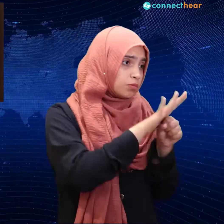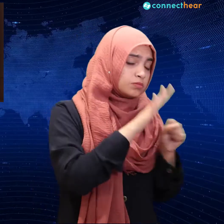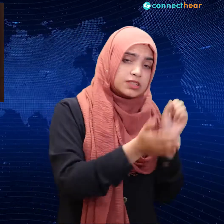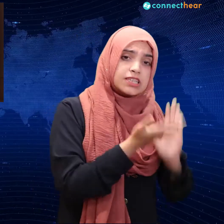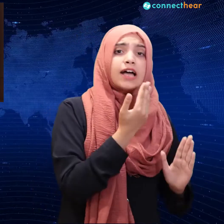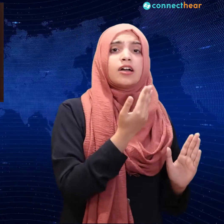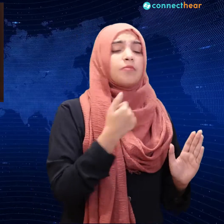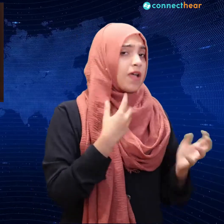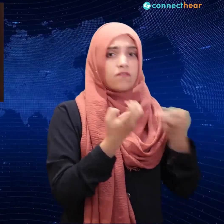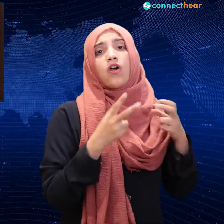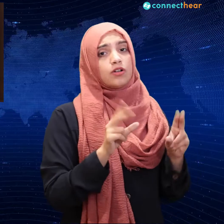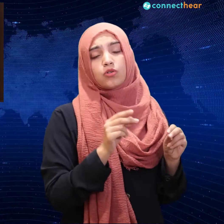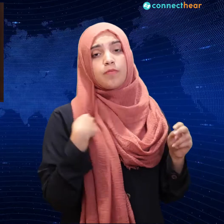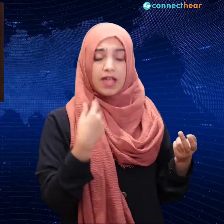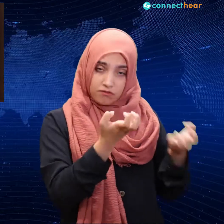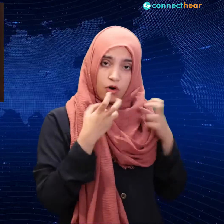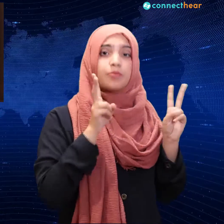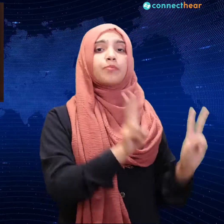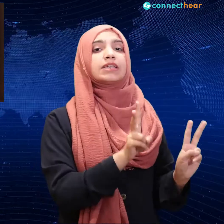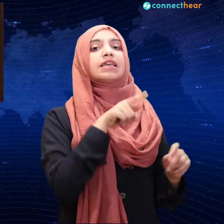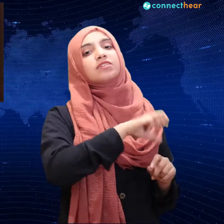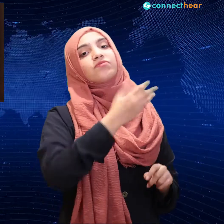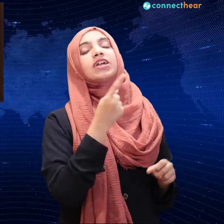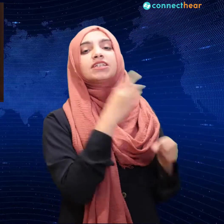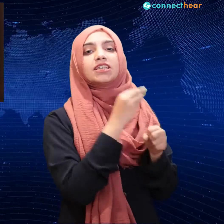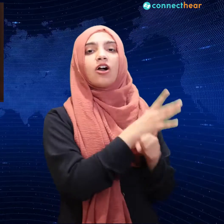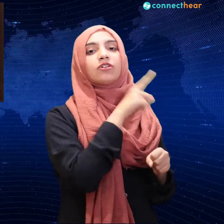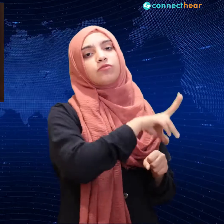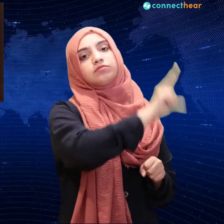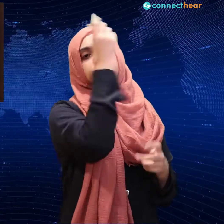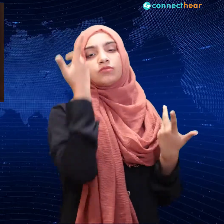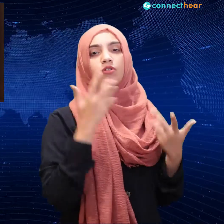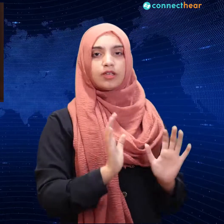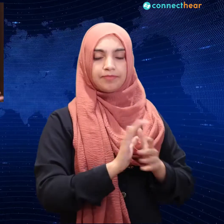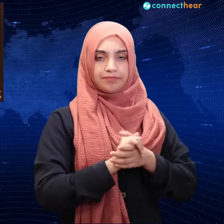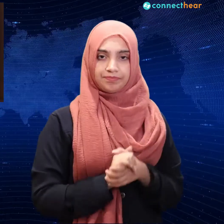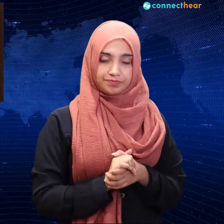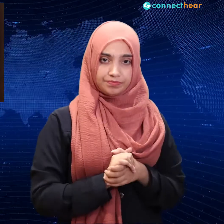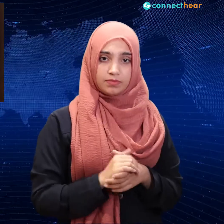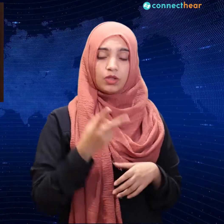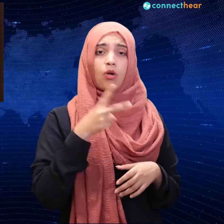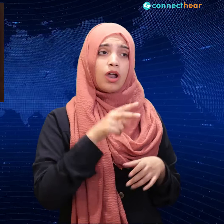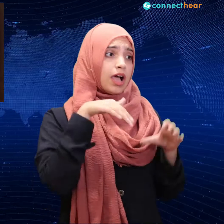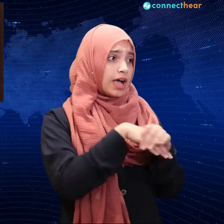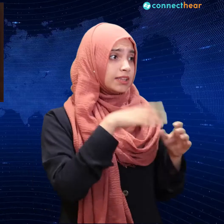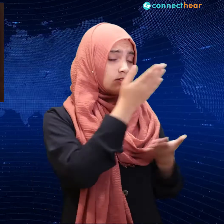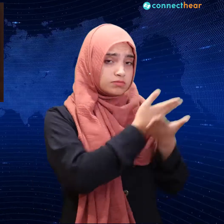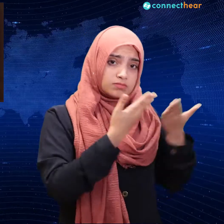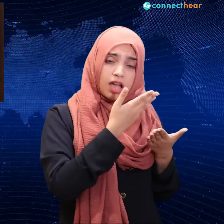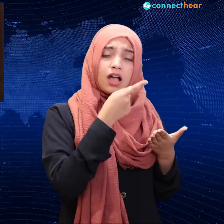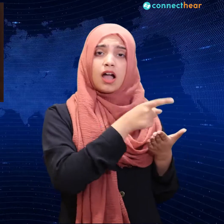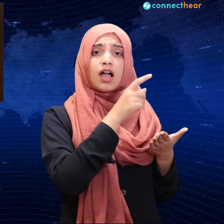that when the US departed, there would be complete chaos in Afghanistan, a civil war. Our